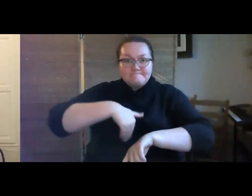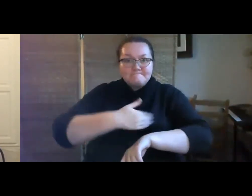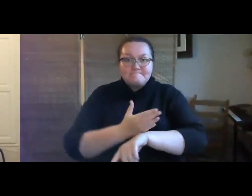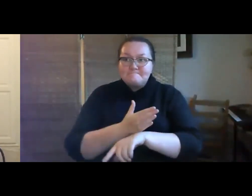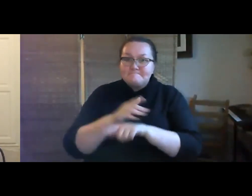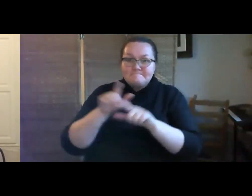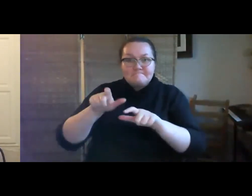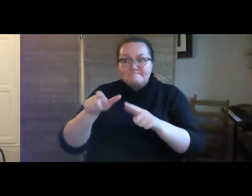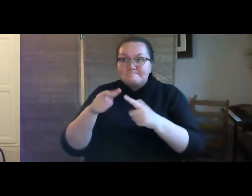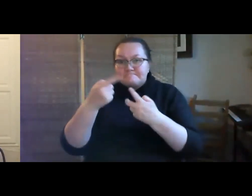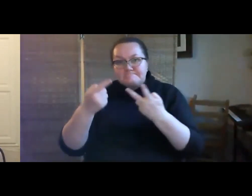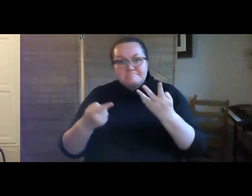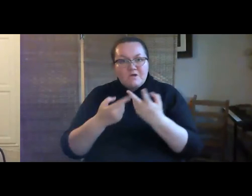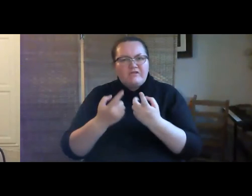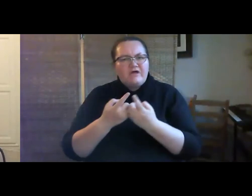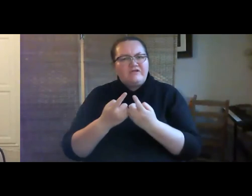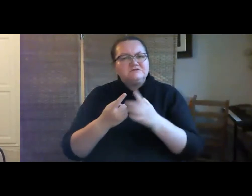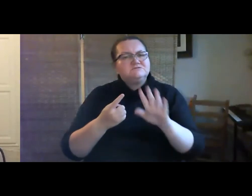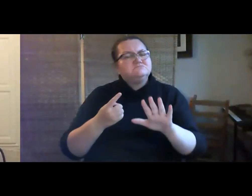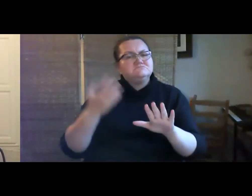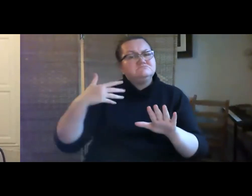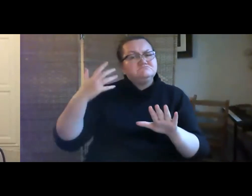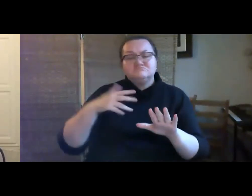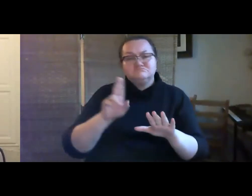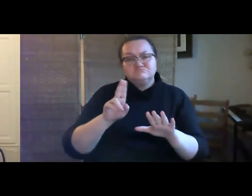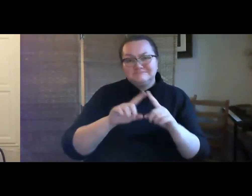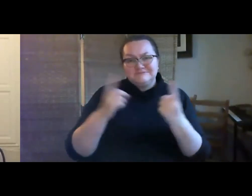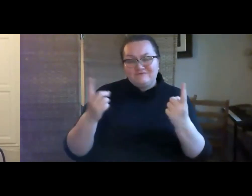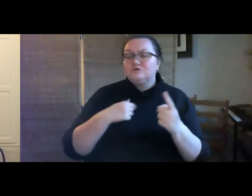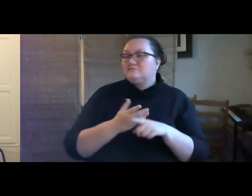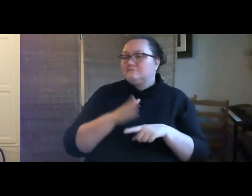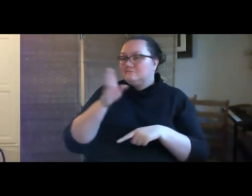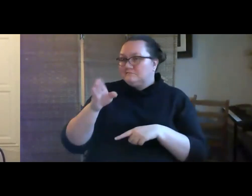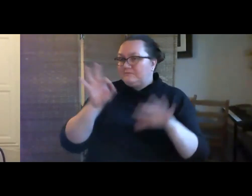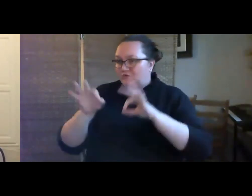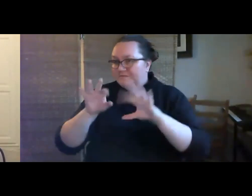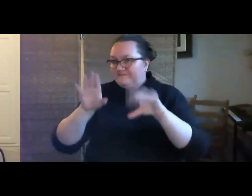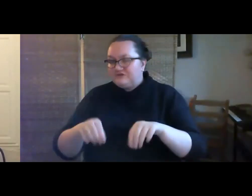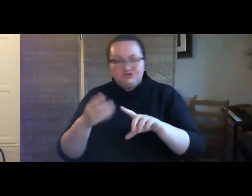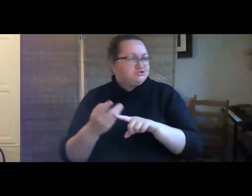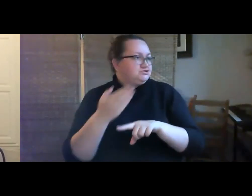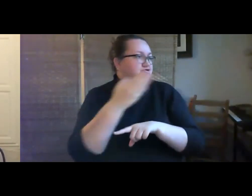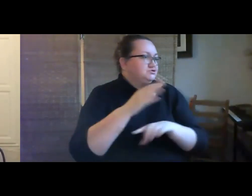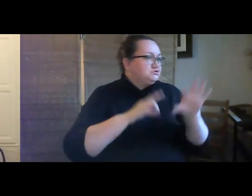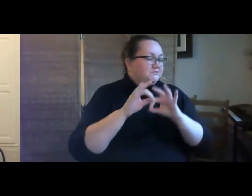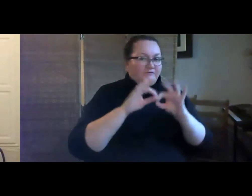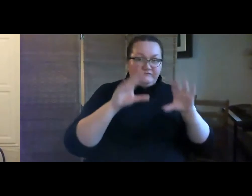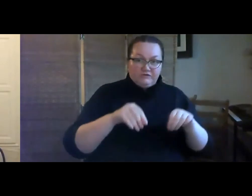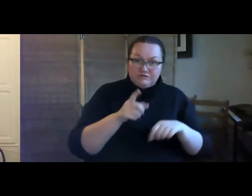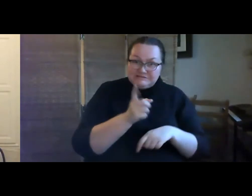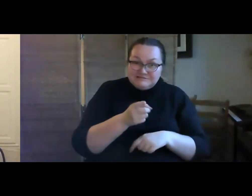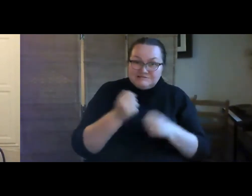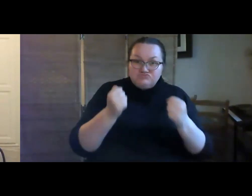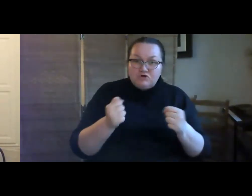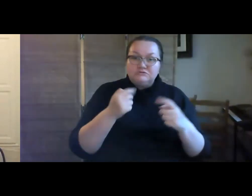and then going somewhere else, which is also a really particular problem in dance. It's incredibly